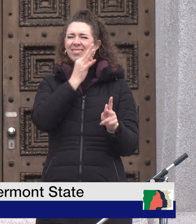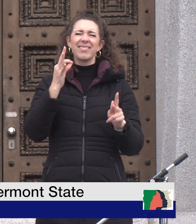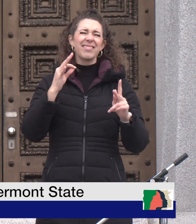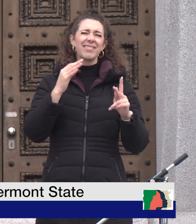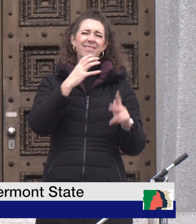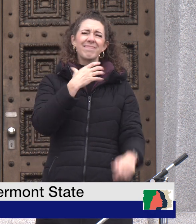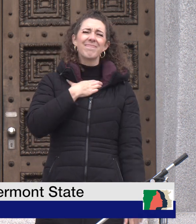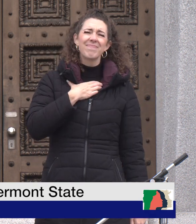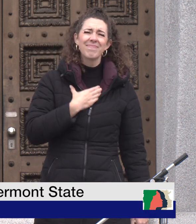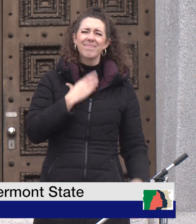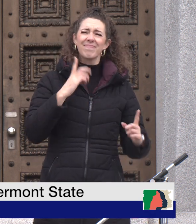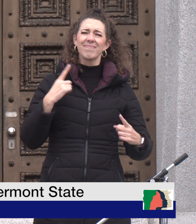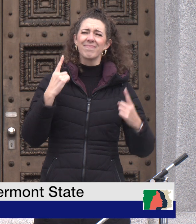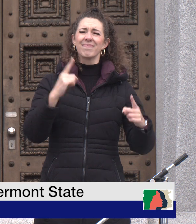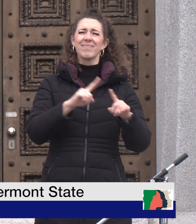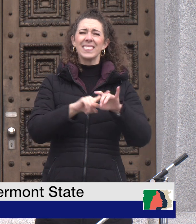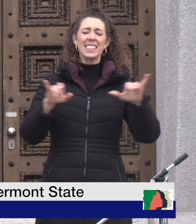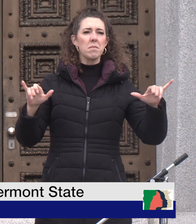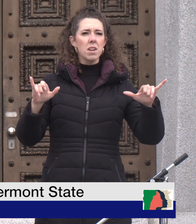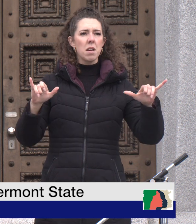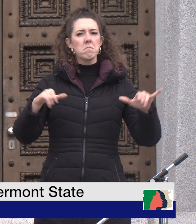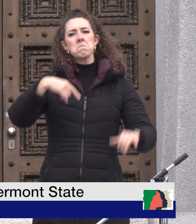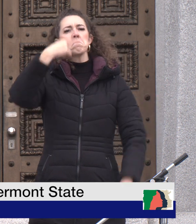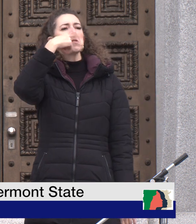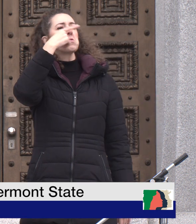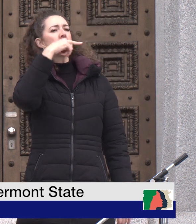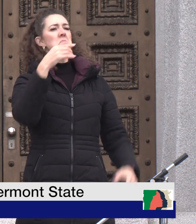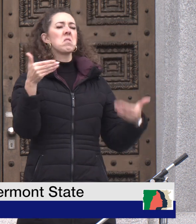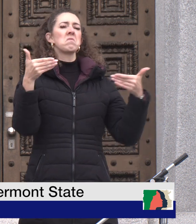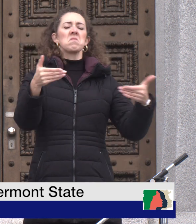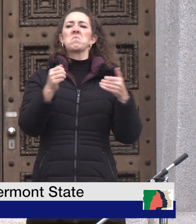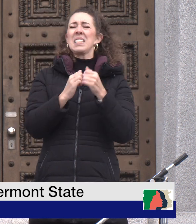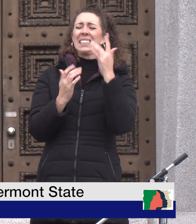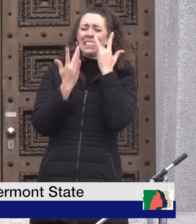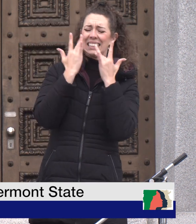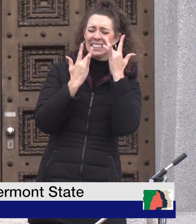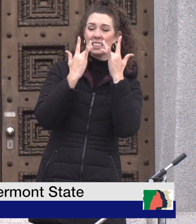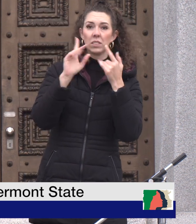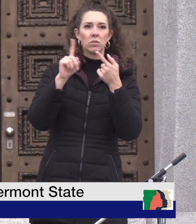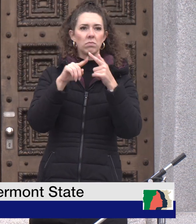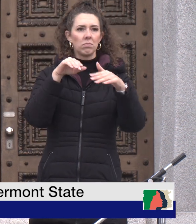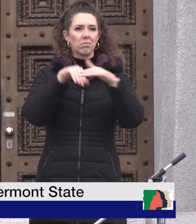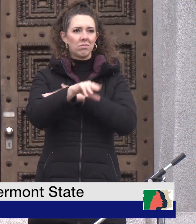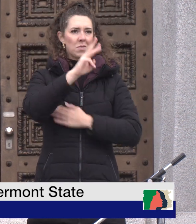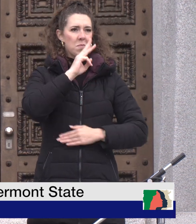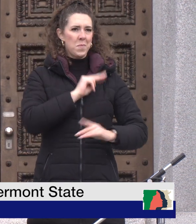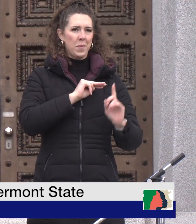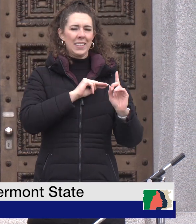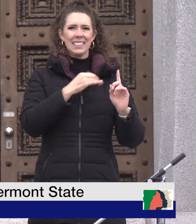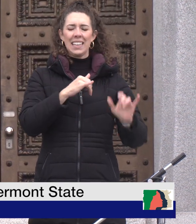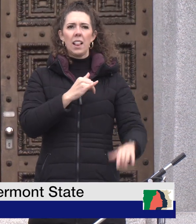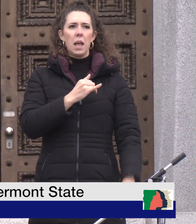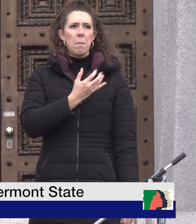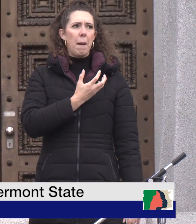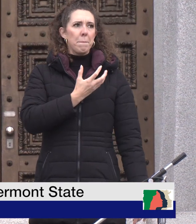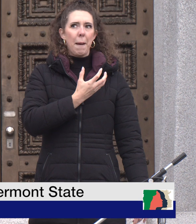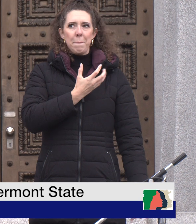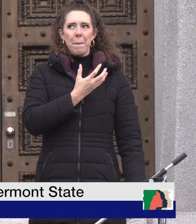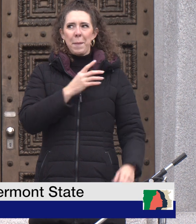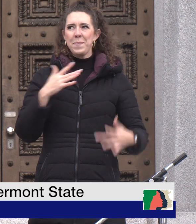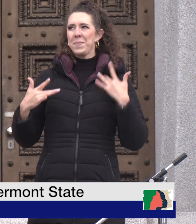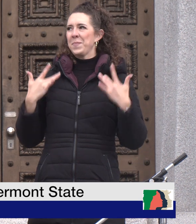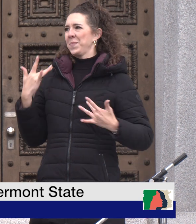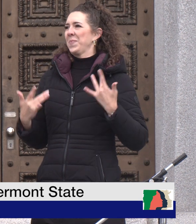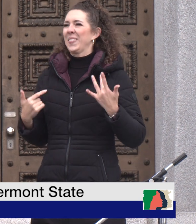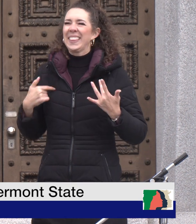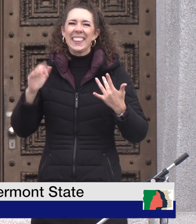I long to lack a little bit. Though in Walmart, my heart beats a little faster. I want